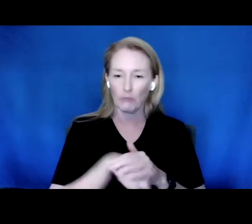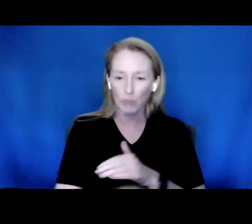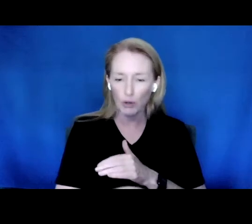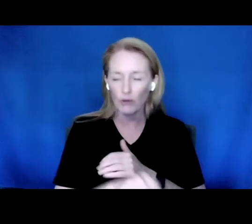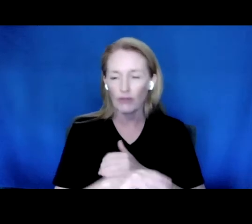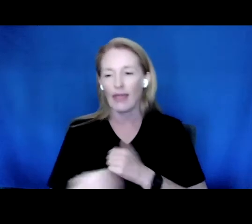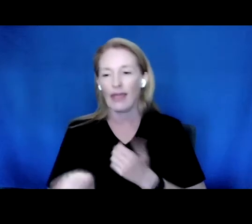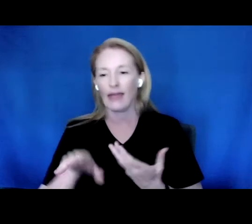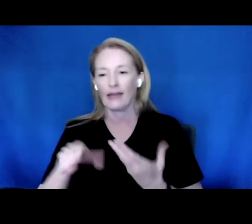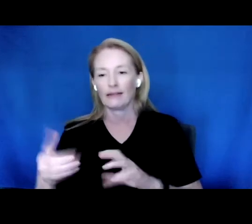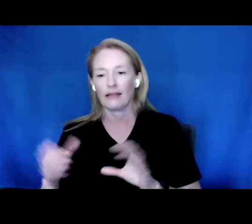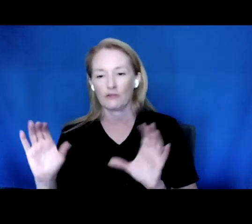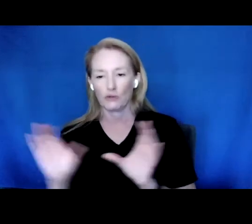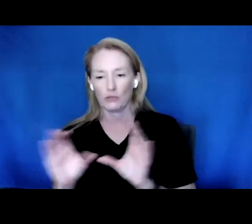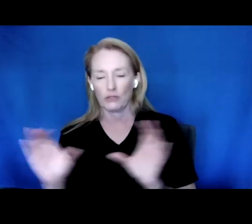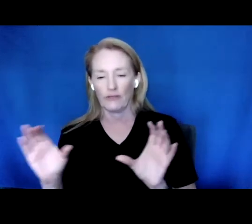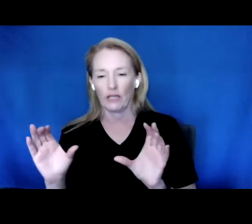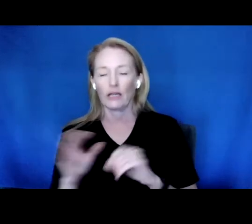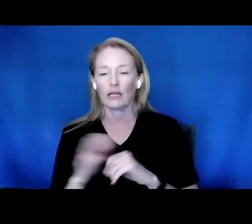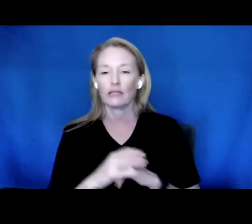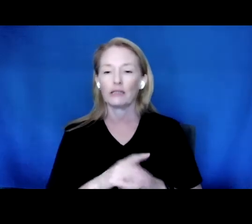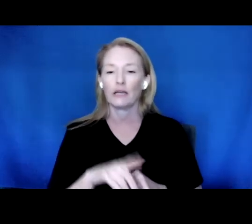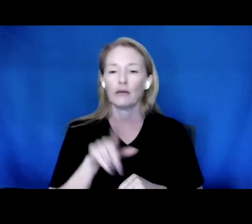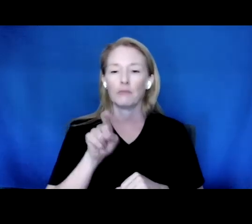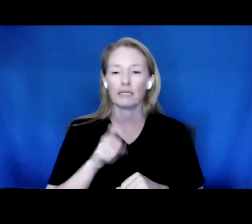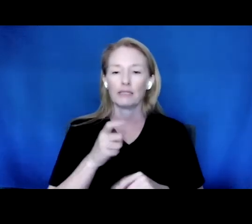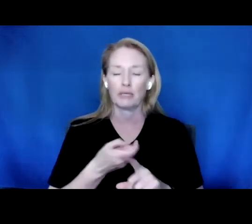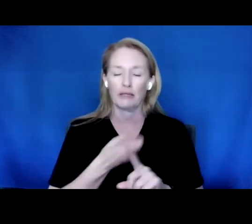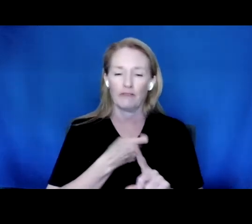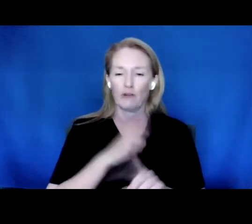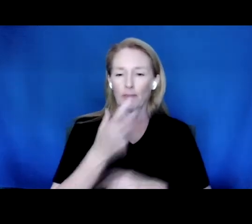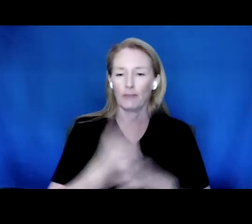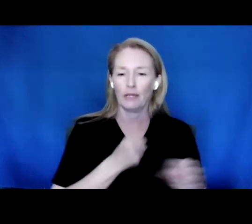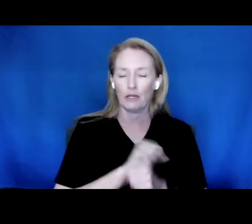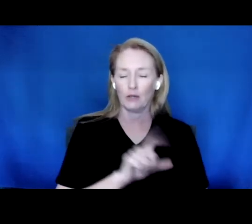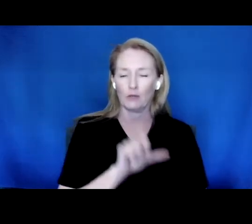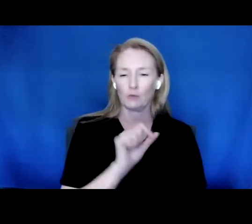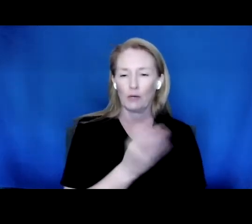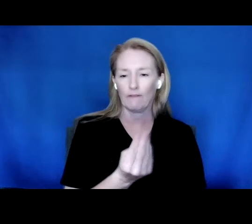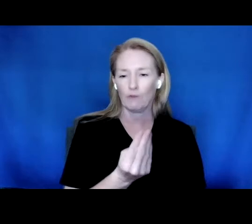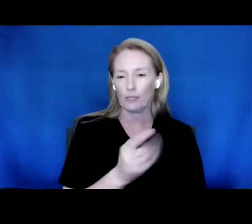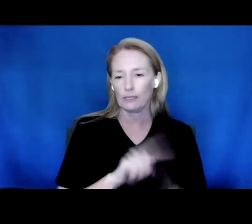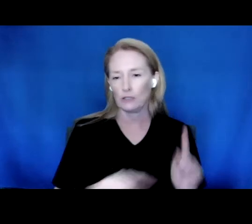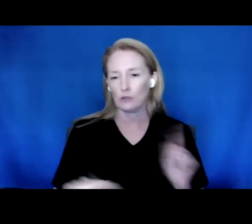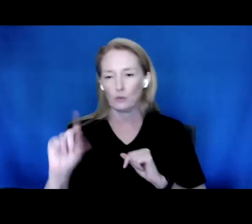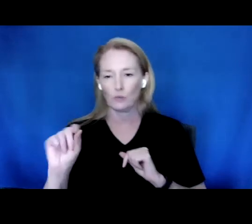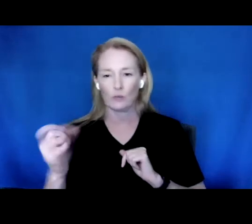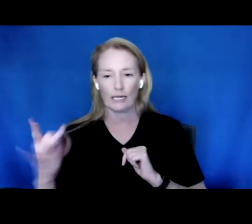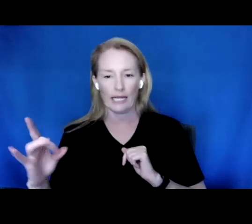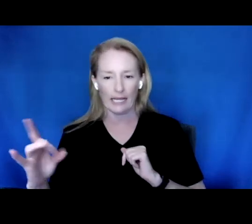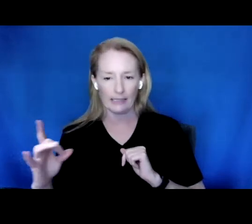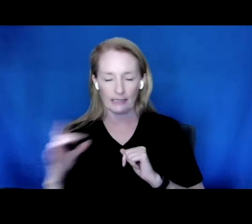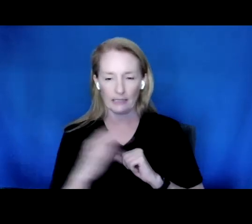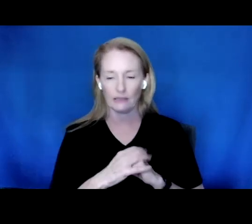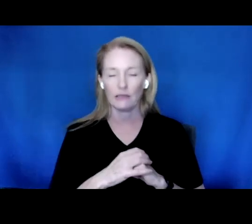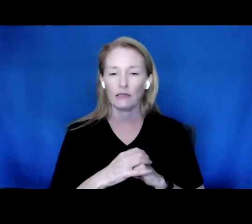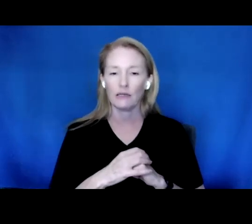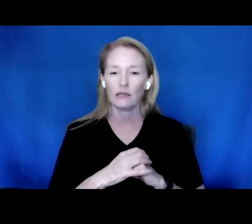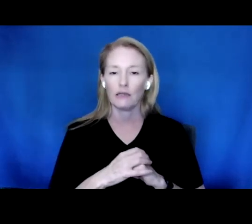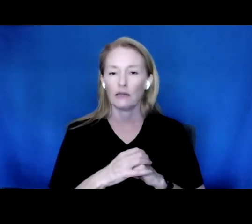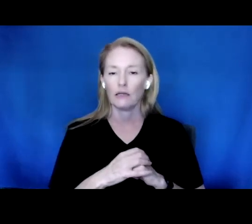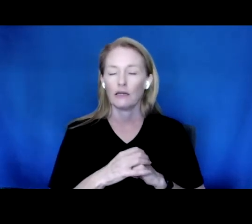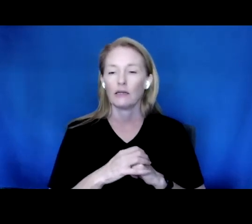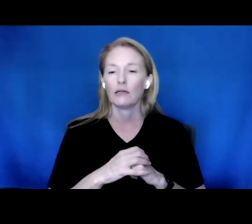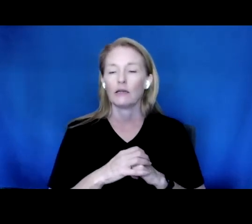needed to be from 2014 to 2018. So we only included infants who were both born and died